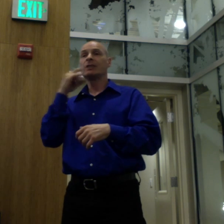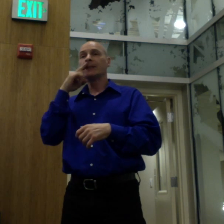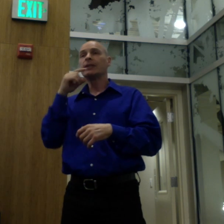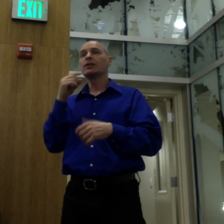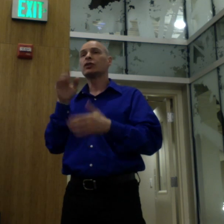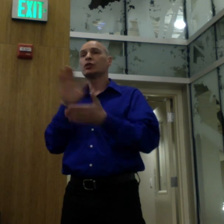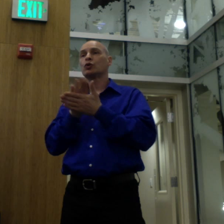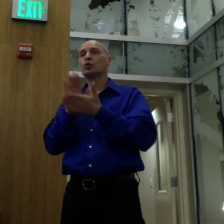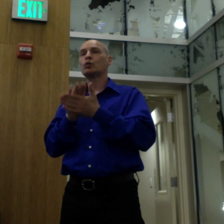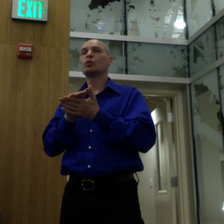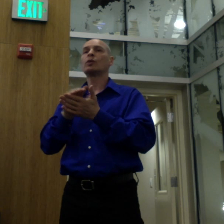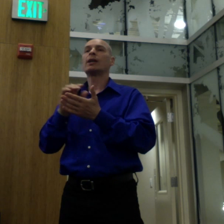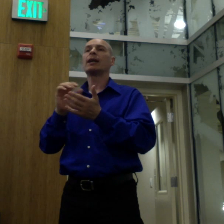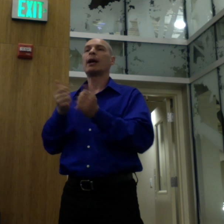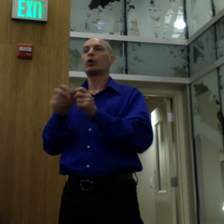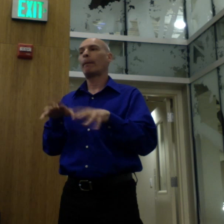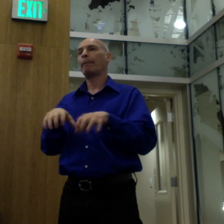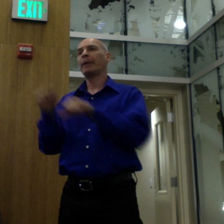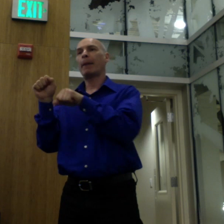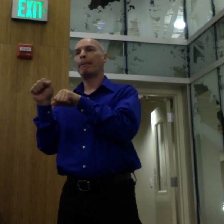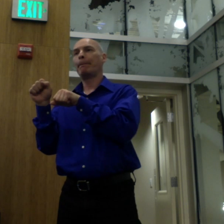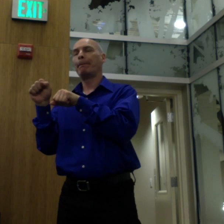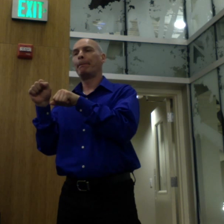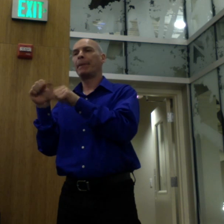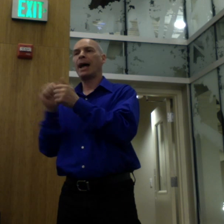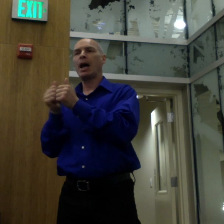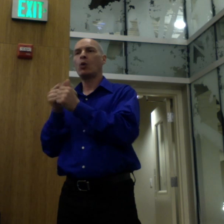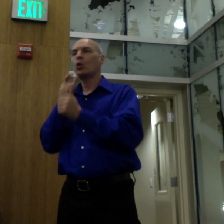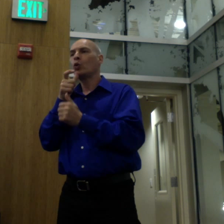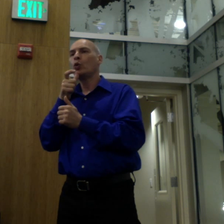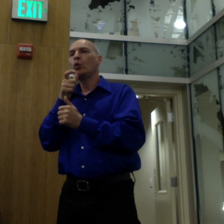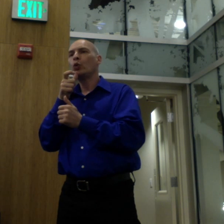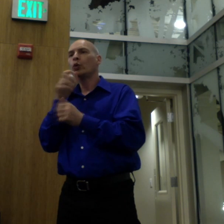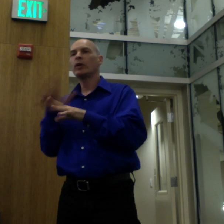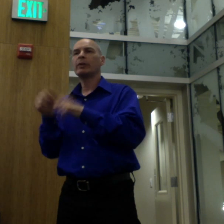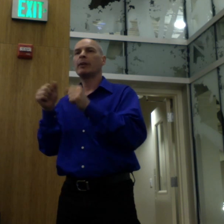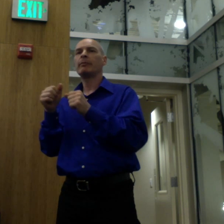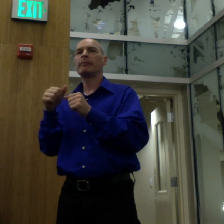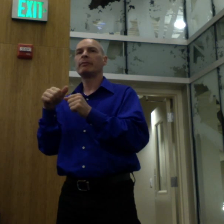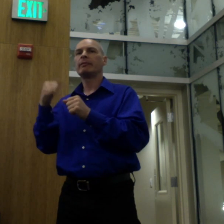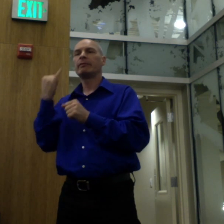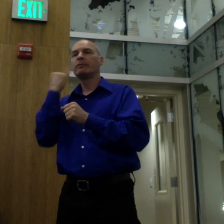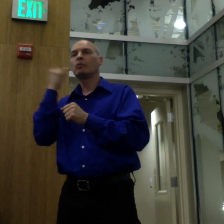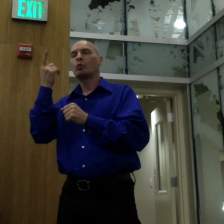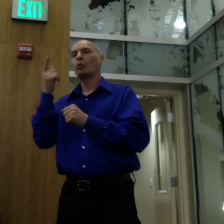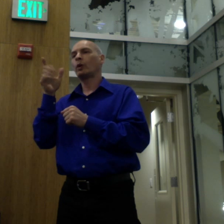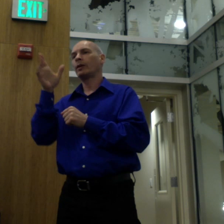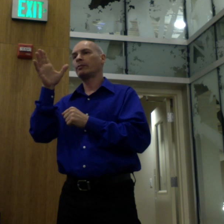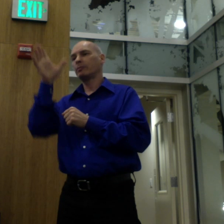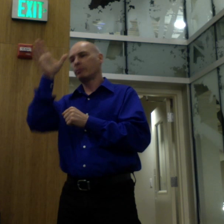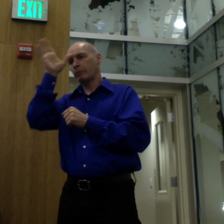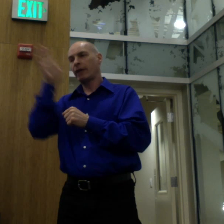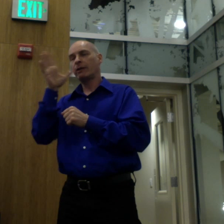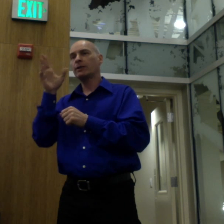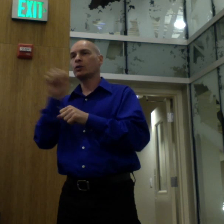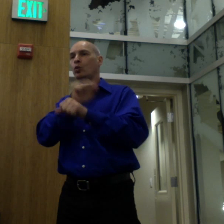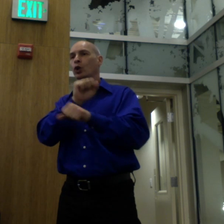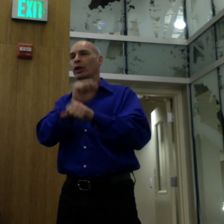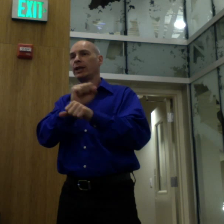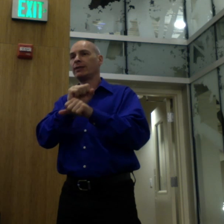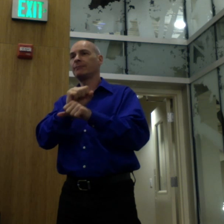how are you going to get them? Who's going to pick them up? If one parent is at work and one parent is out doing